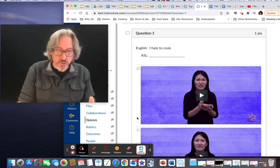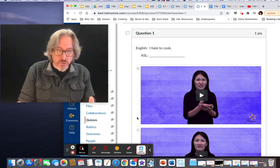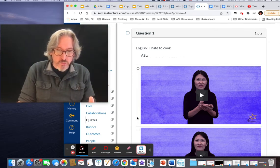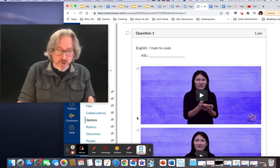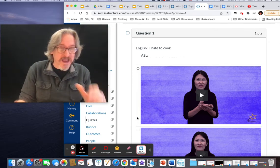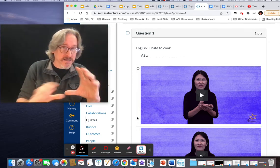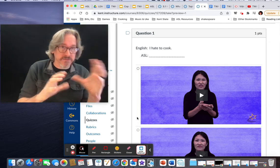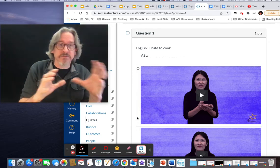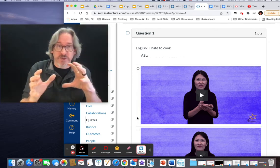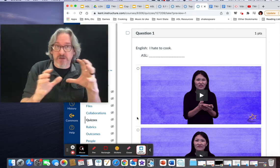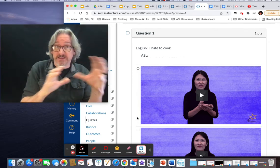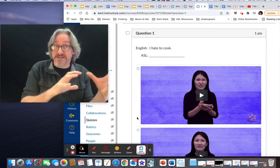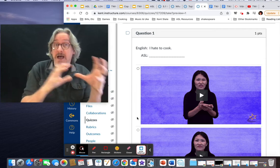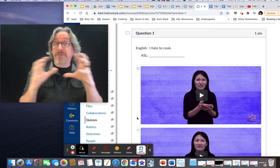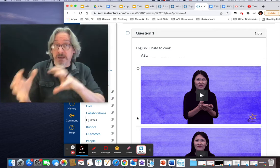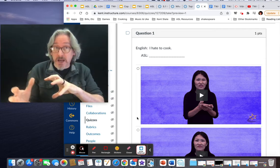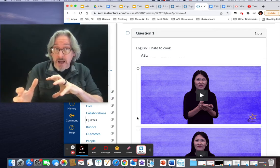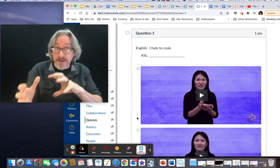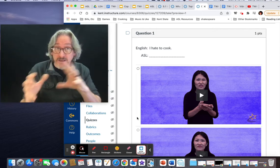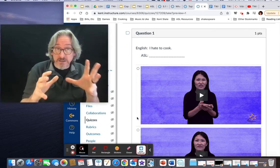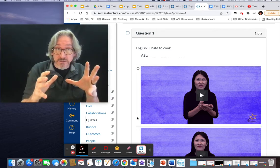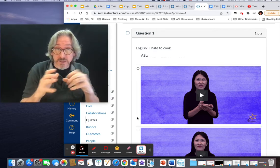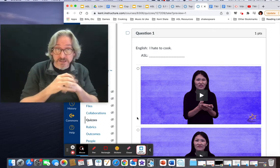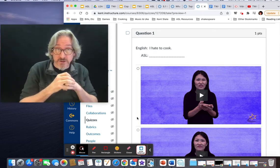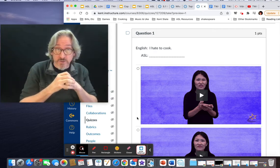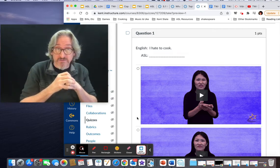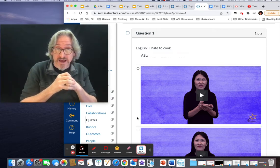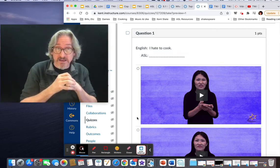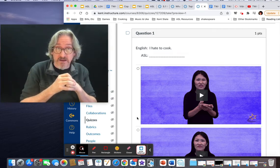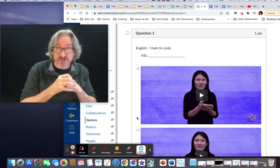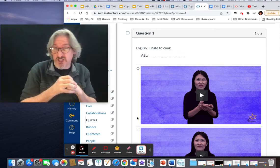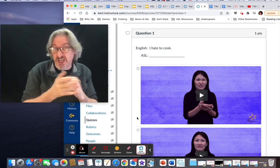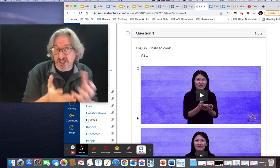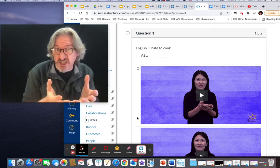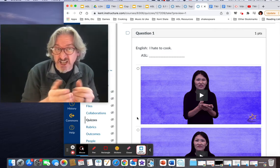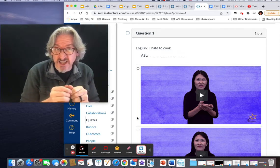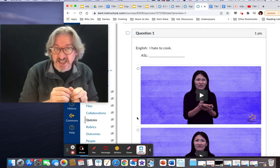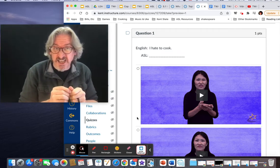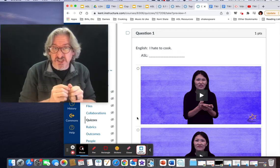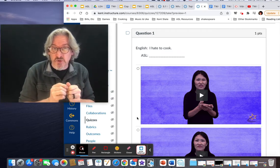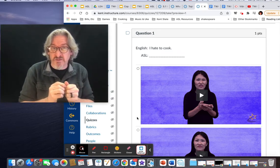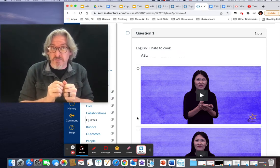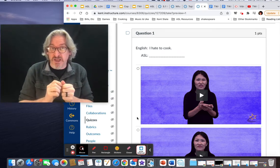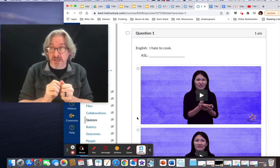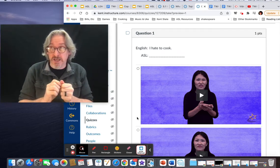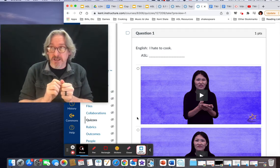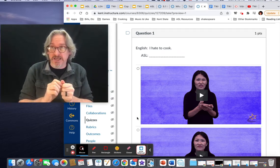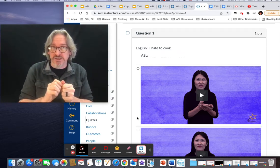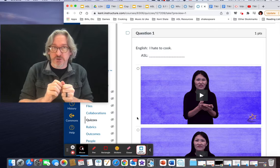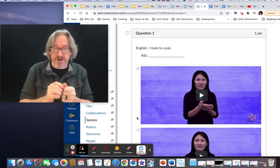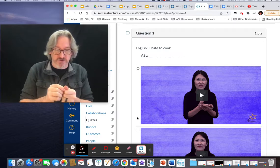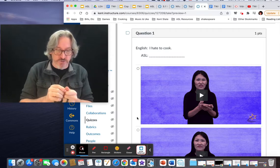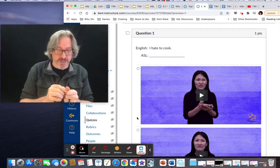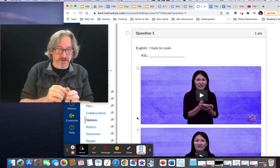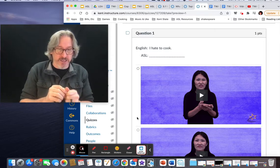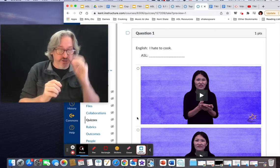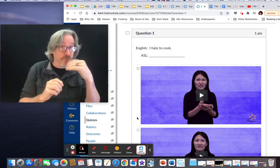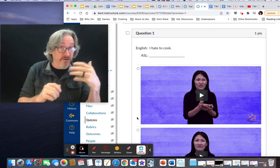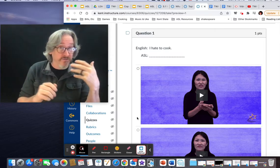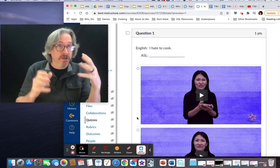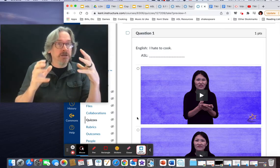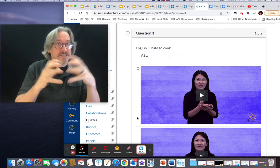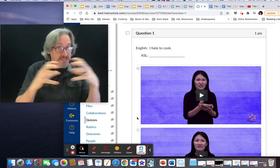So, and sometimes we call that the topic comment. Is another way I've suggested that can sort of be easier way of doing it,